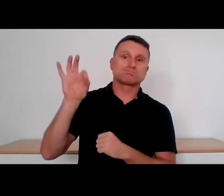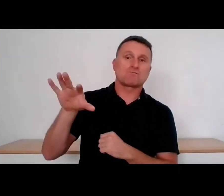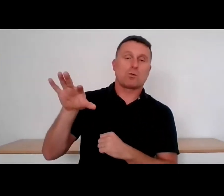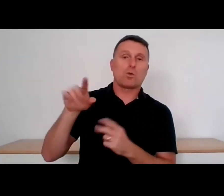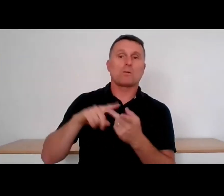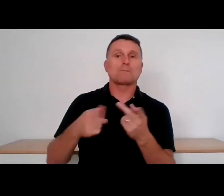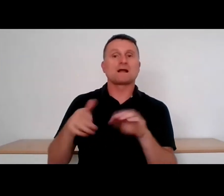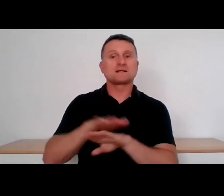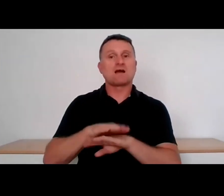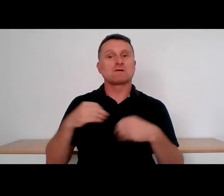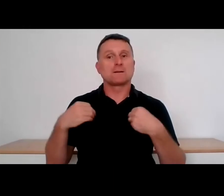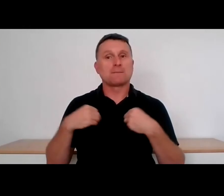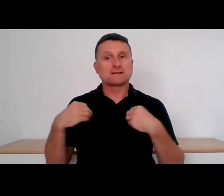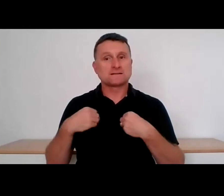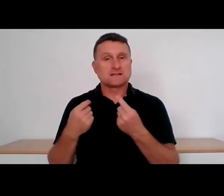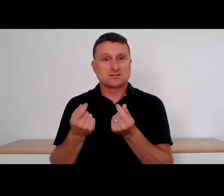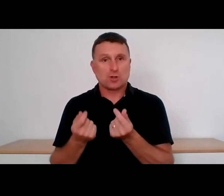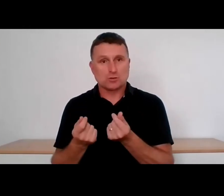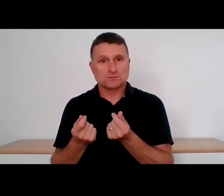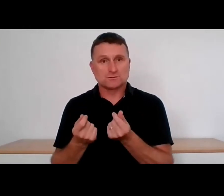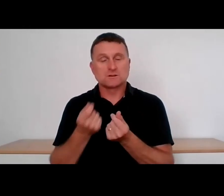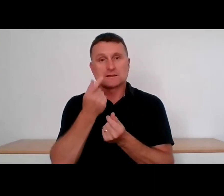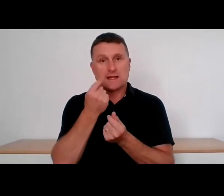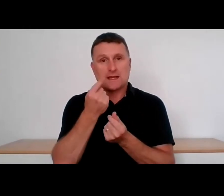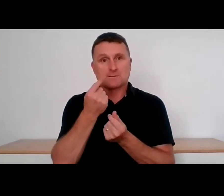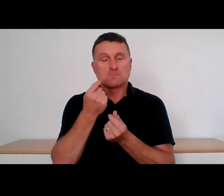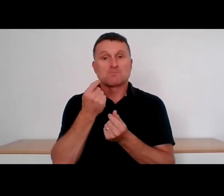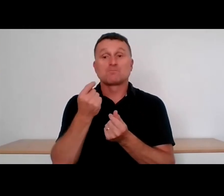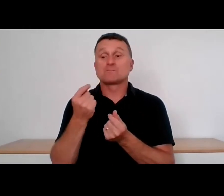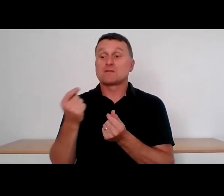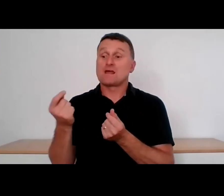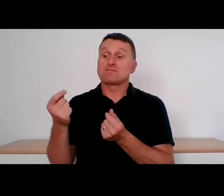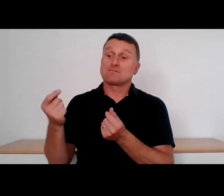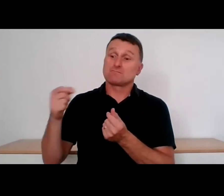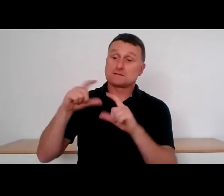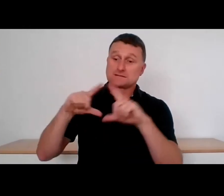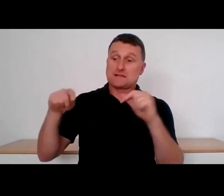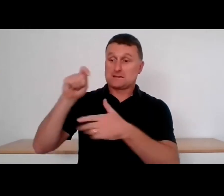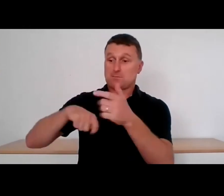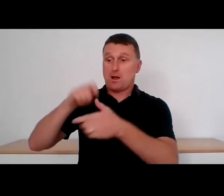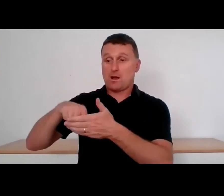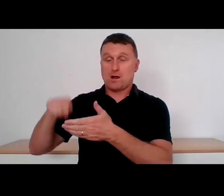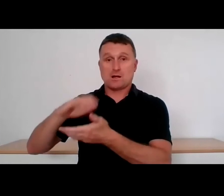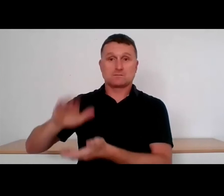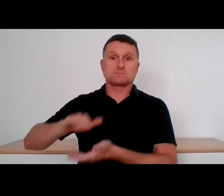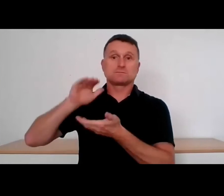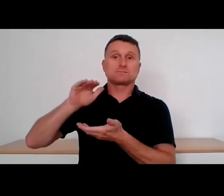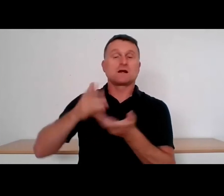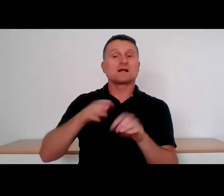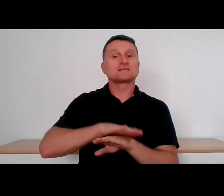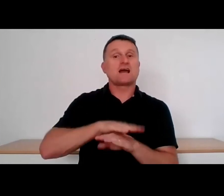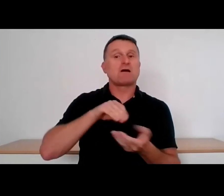Inc.'s costs, including potentially payments to artists. And second,